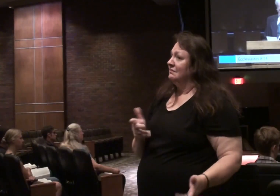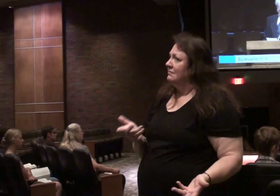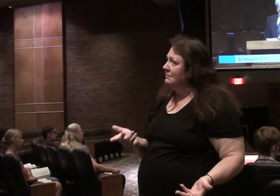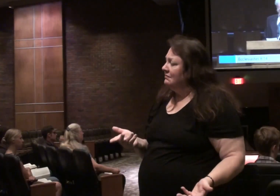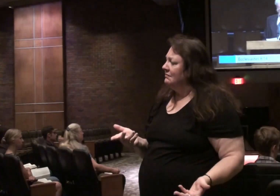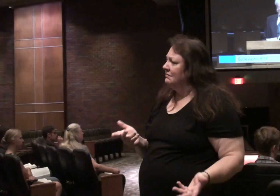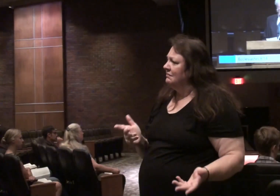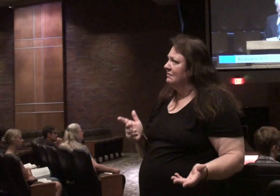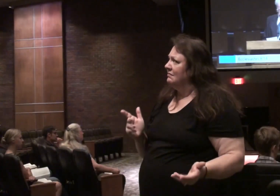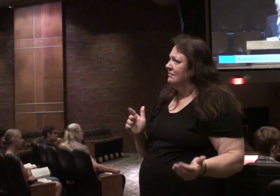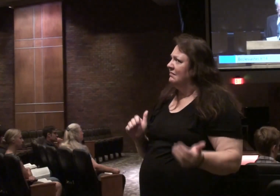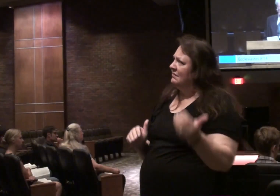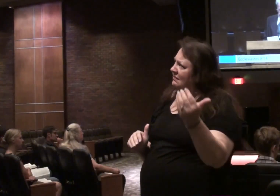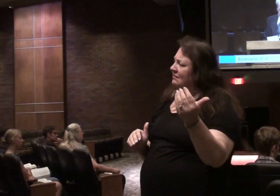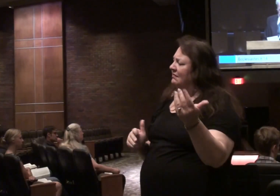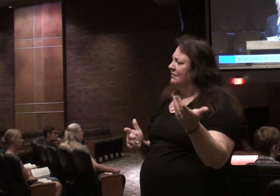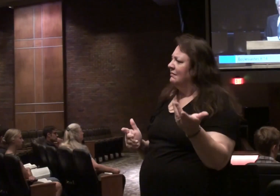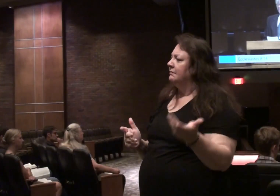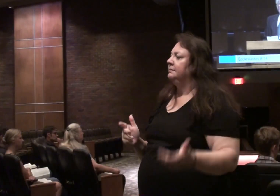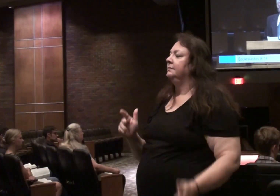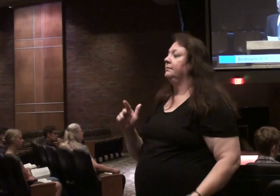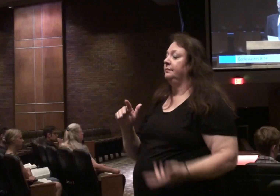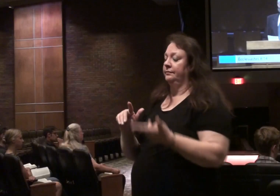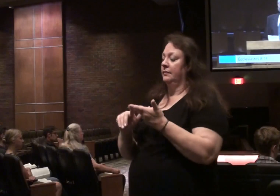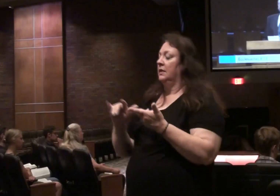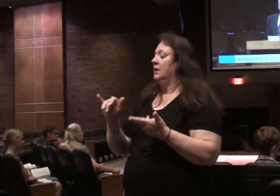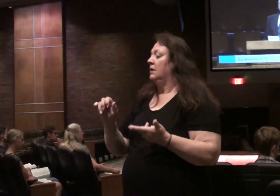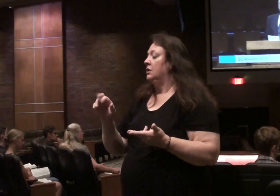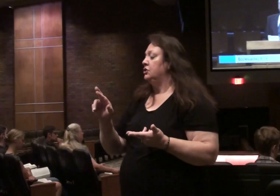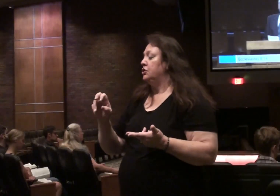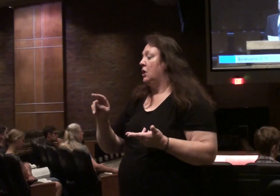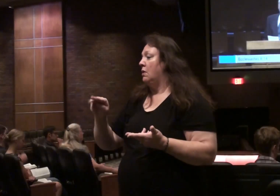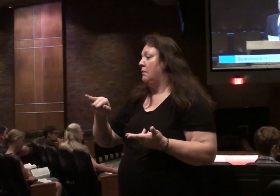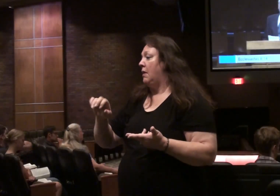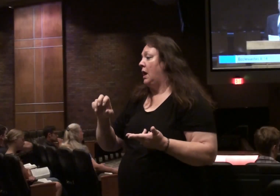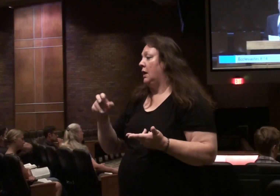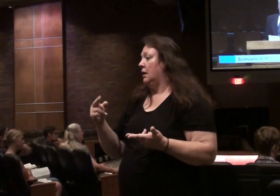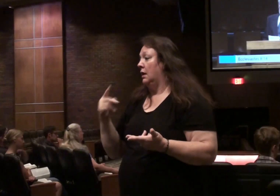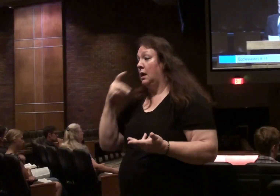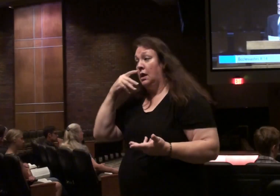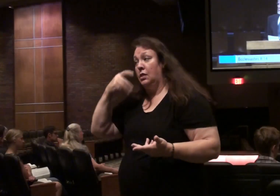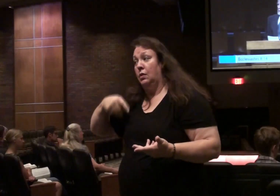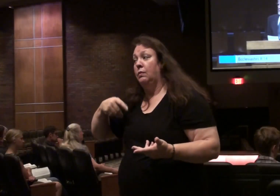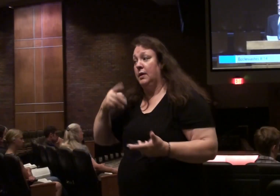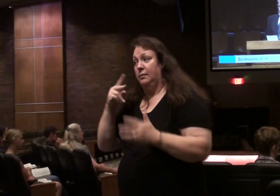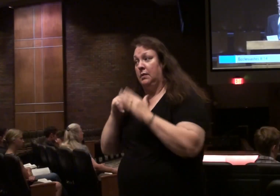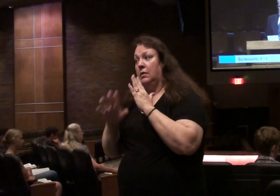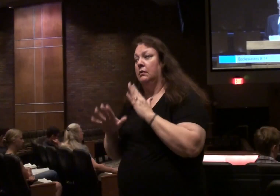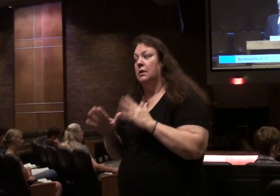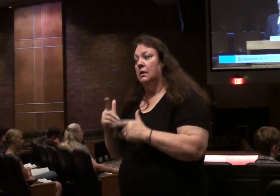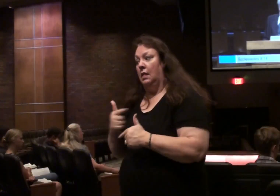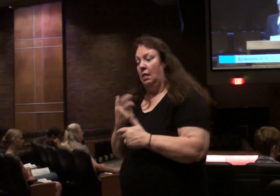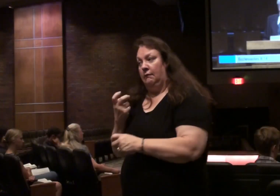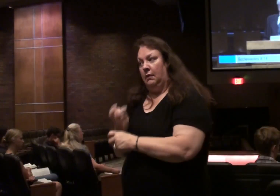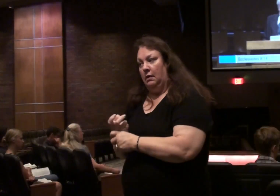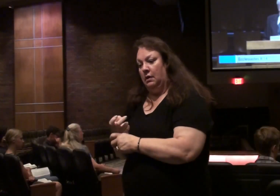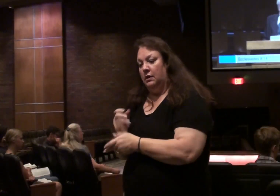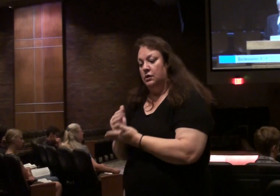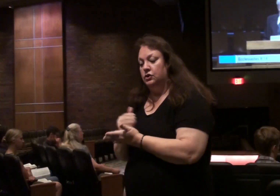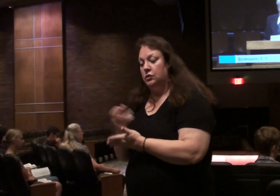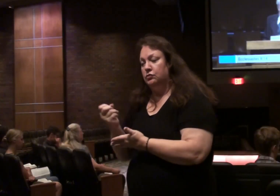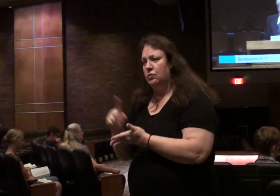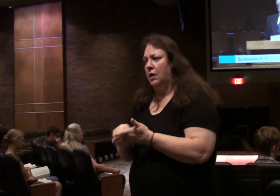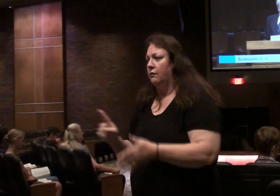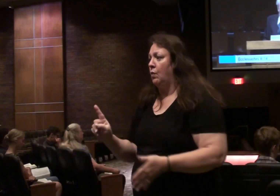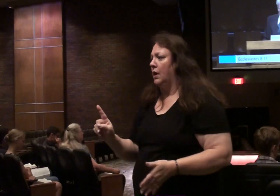What's the justice? Jeremiah, the weeping prophet, had a difficult life. Chapter 12, verse